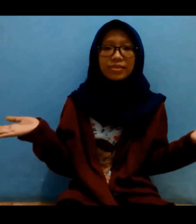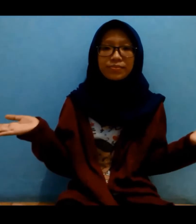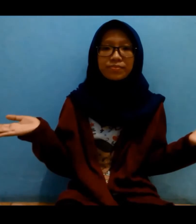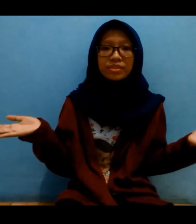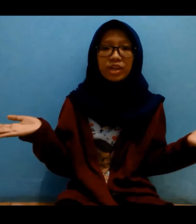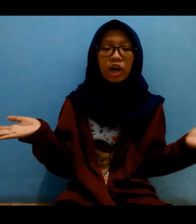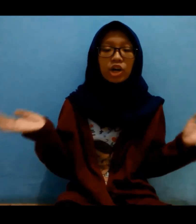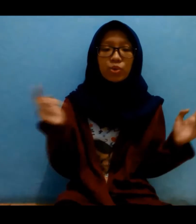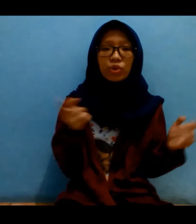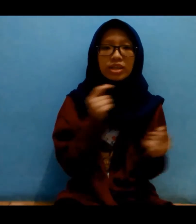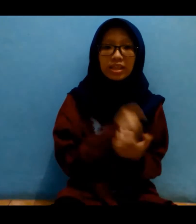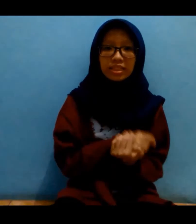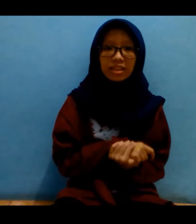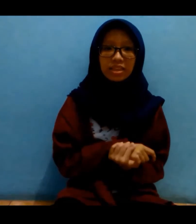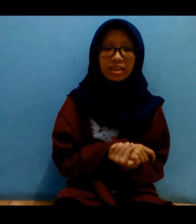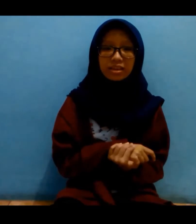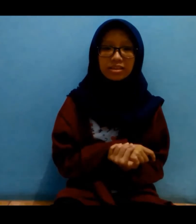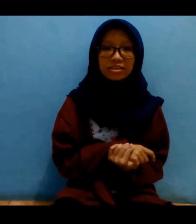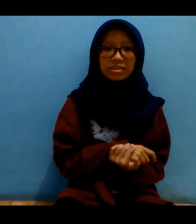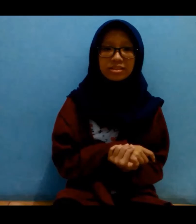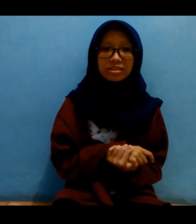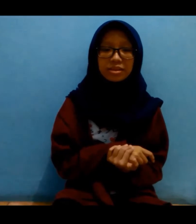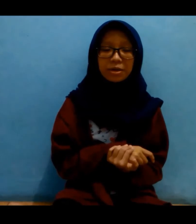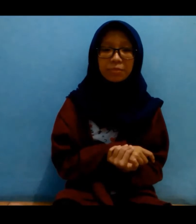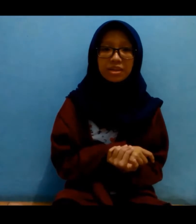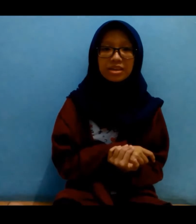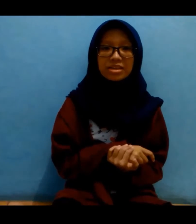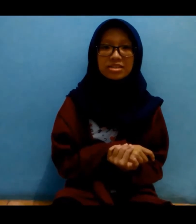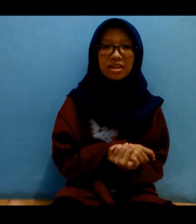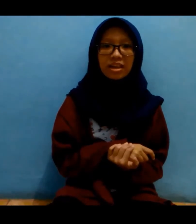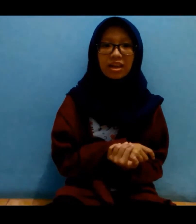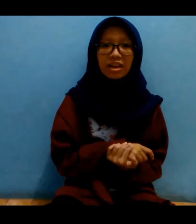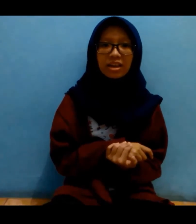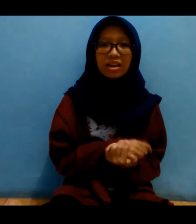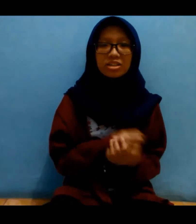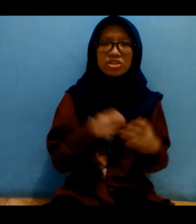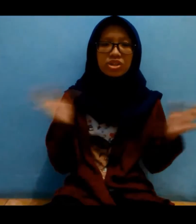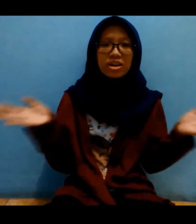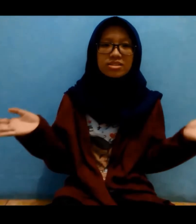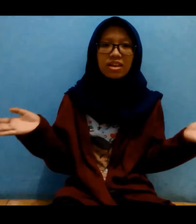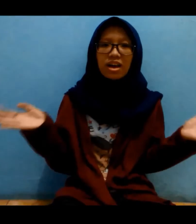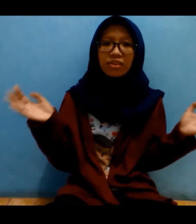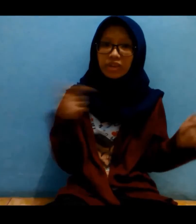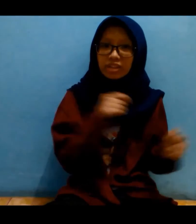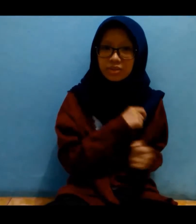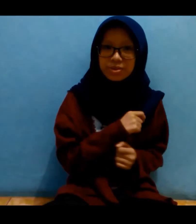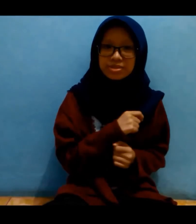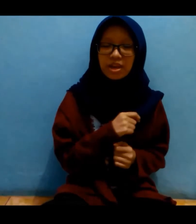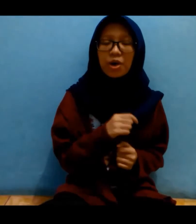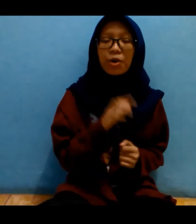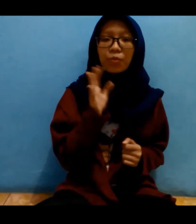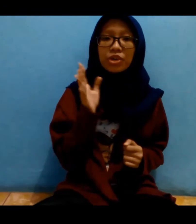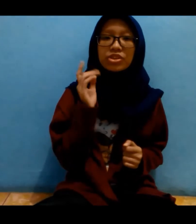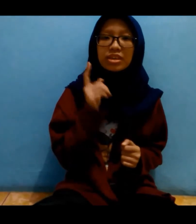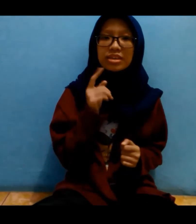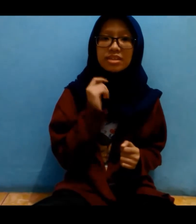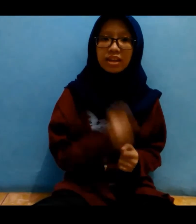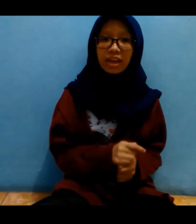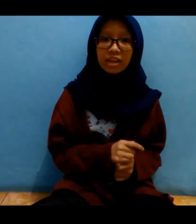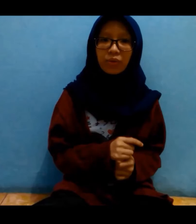finally, you will get nothing because it is just unreal news which isn't